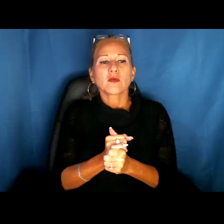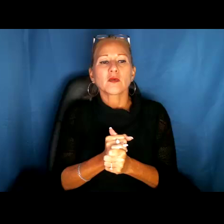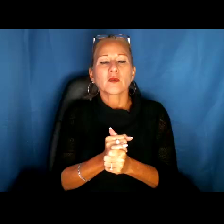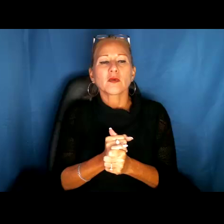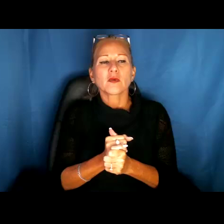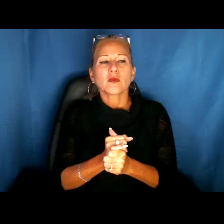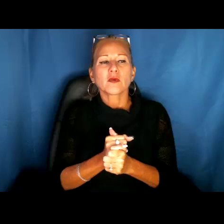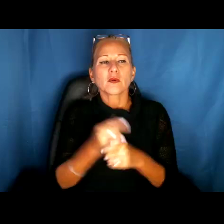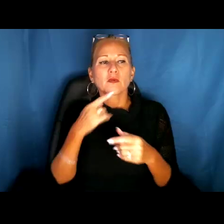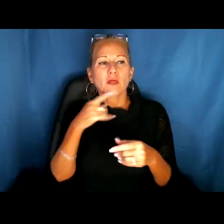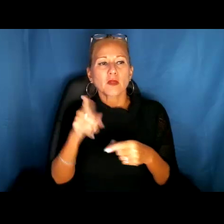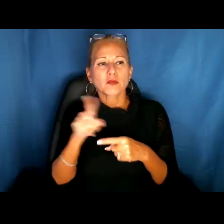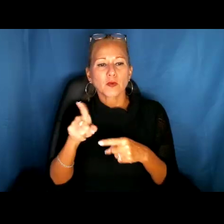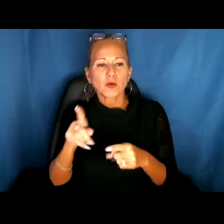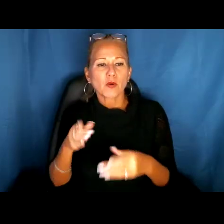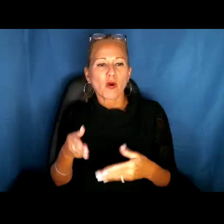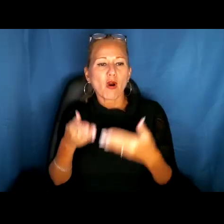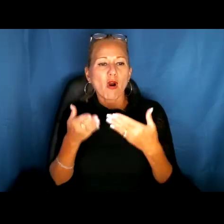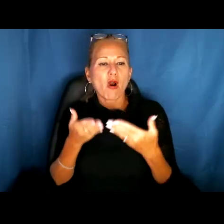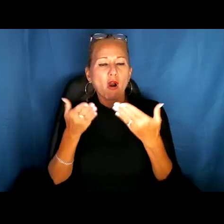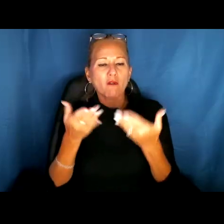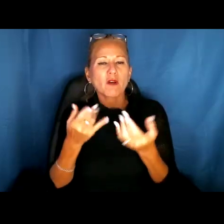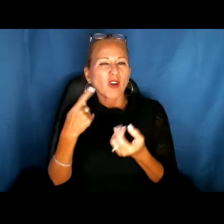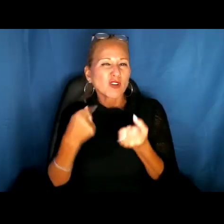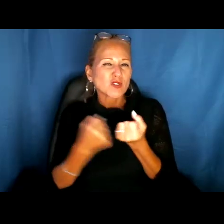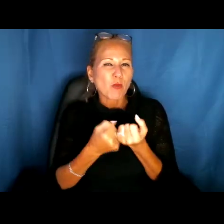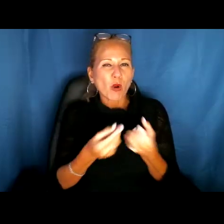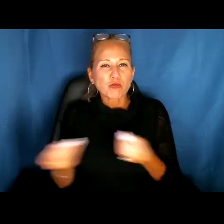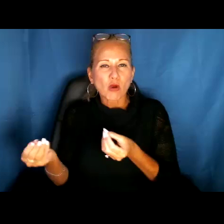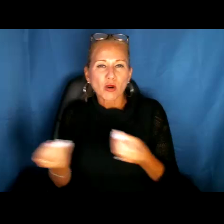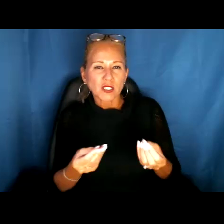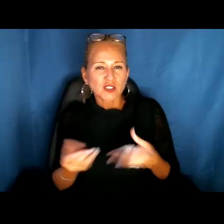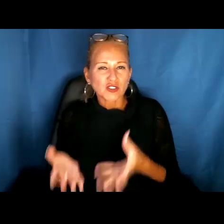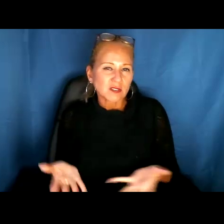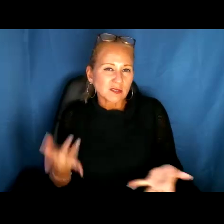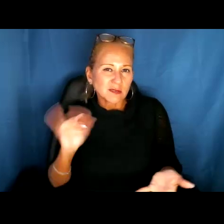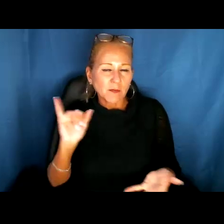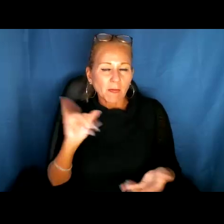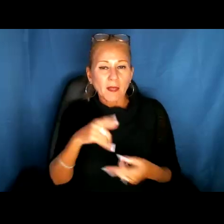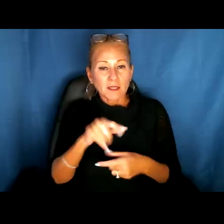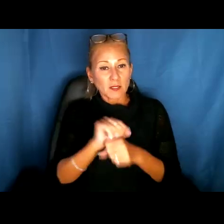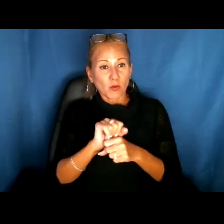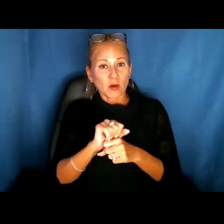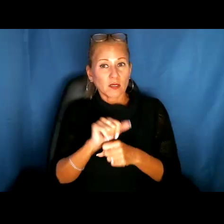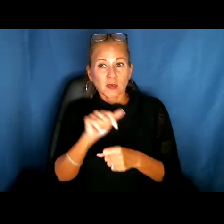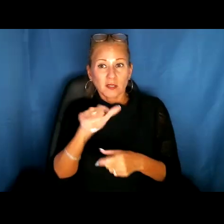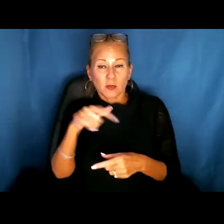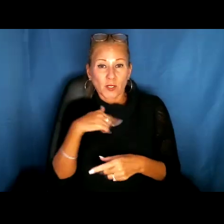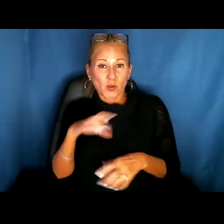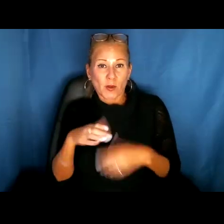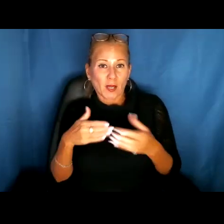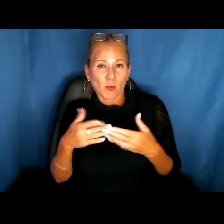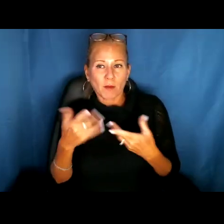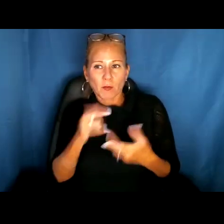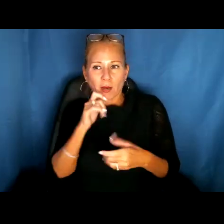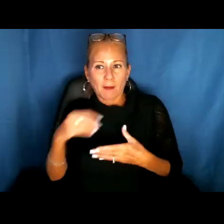this is where you would offer, and we're doing this anyway. We're doing this work, but we're not getting paid for it. So why not get paid for it? And